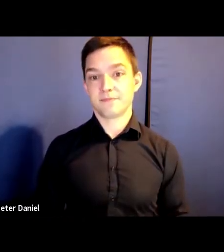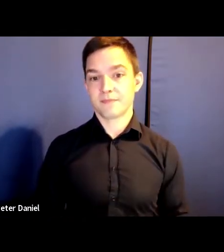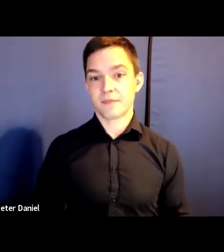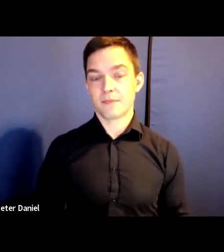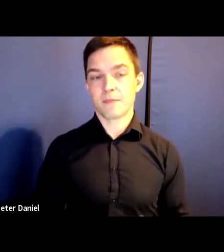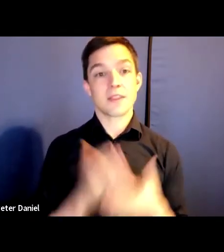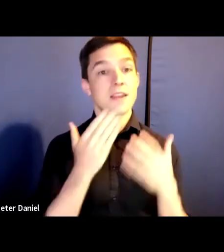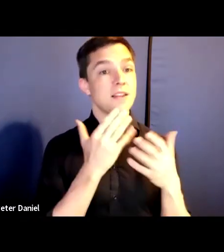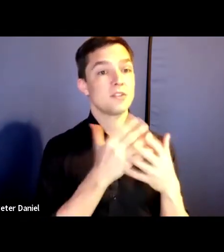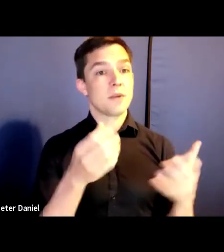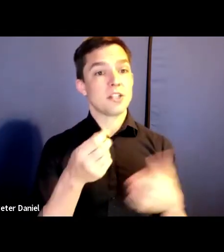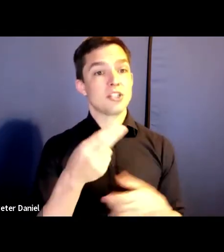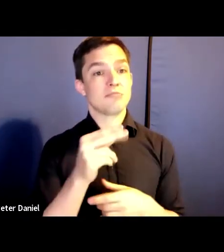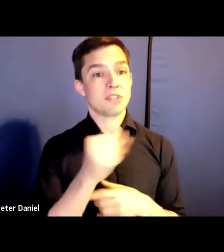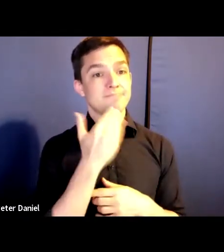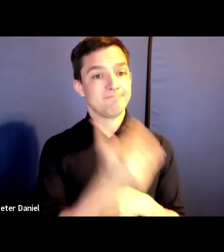Thanks so much, Shauna.